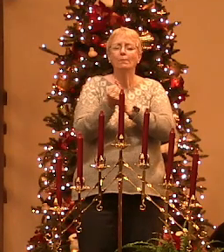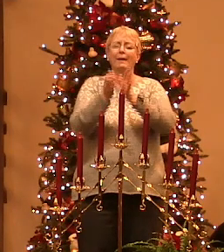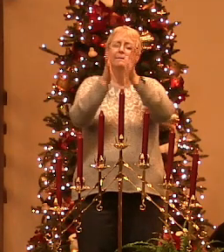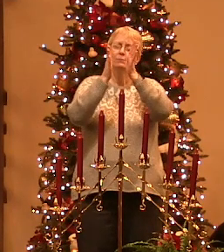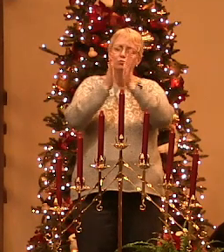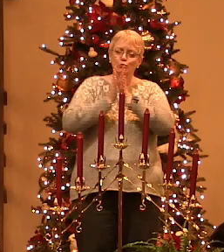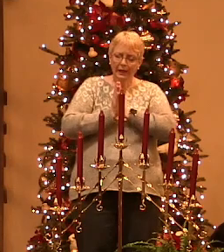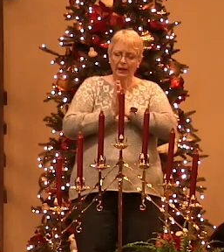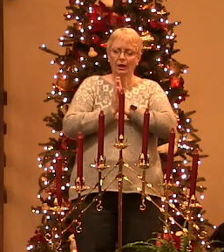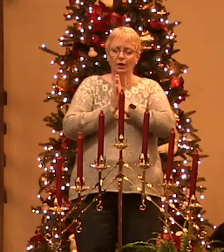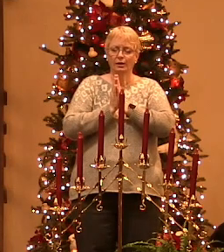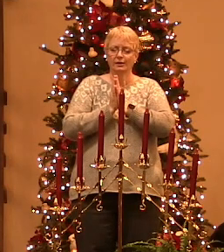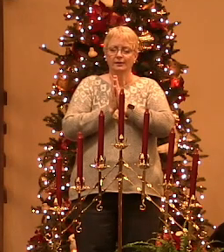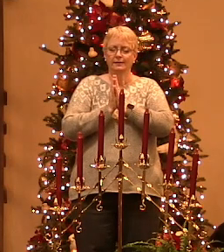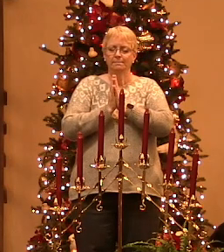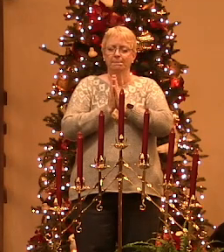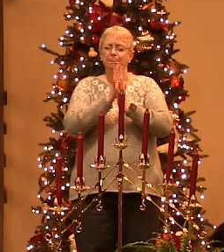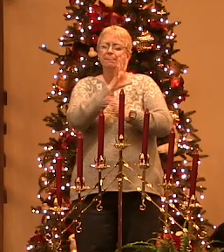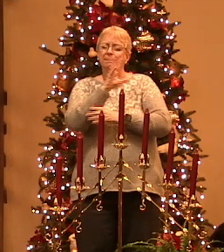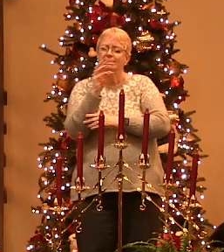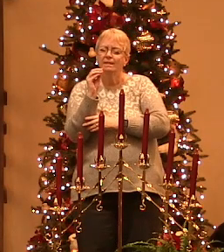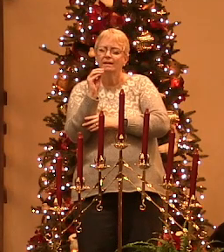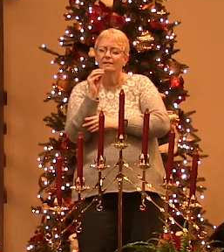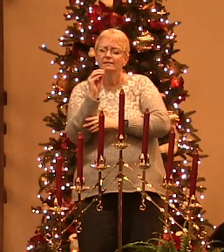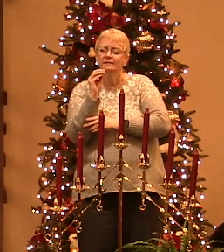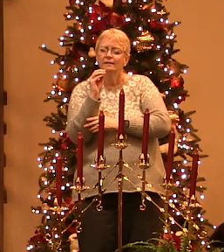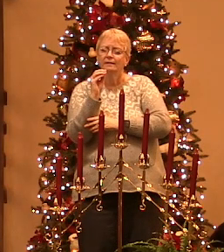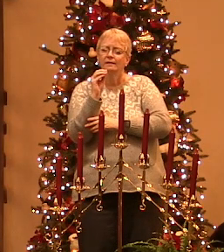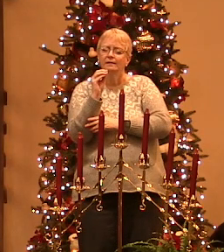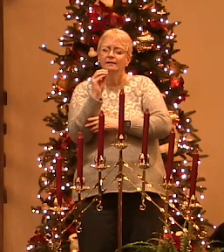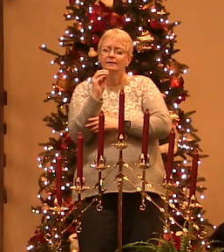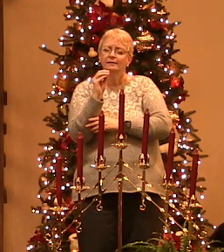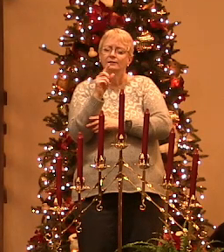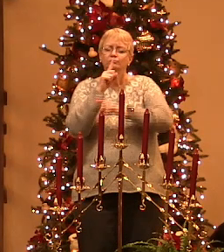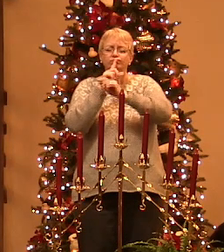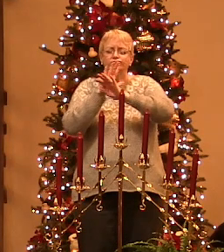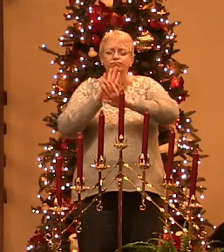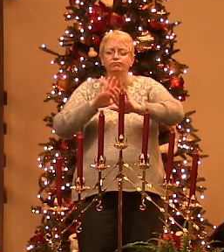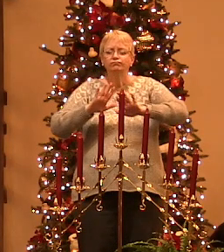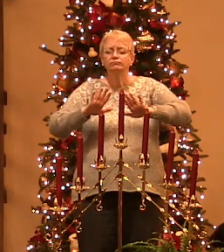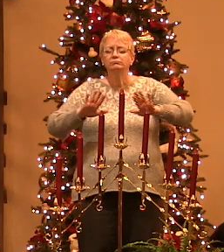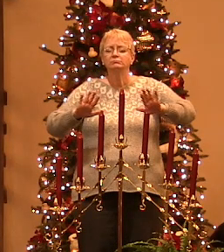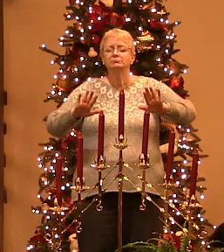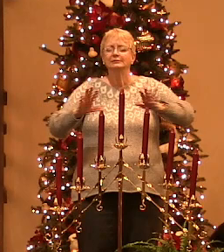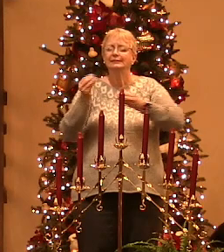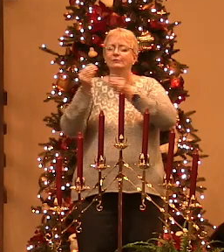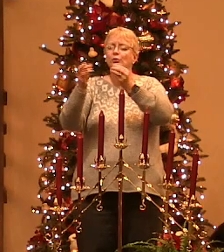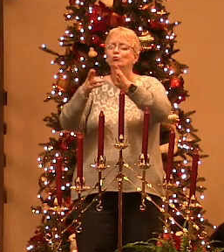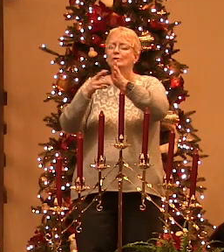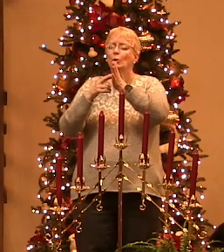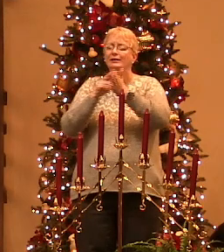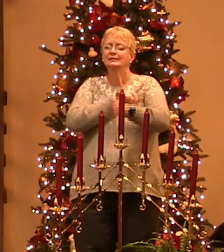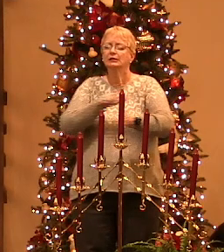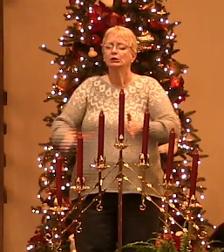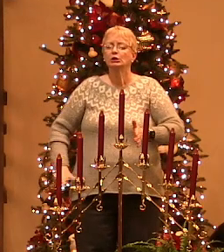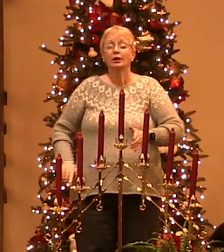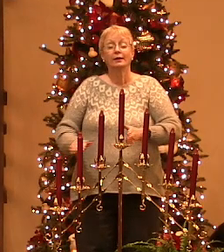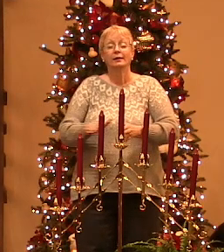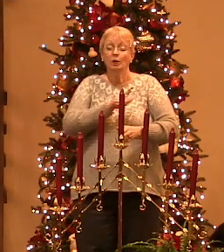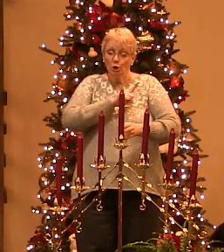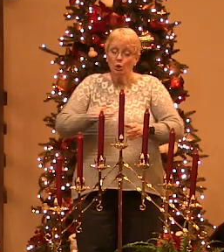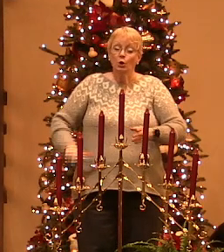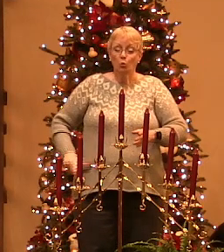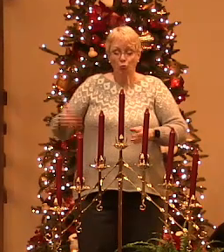prayer and supplication, present your request to God. And Lord God, I'm reminded that